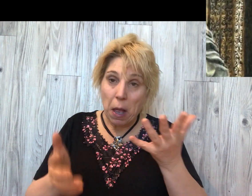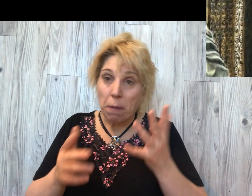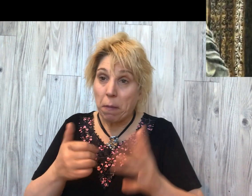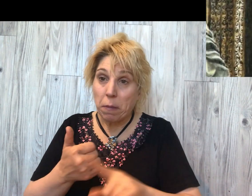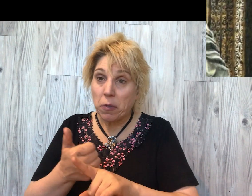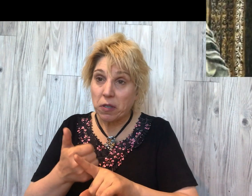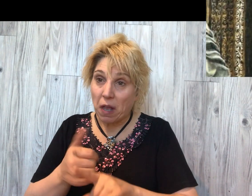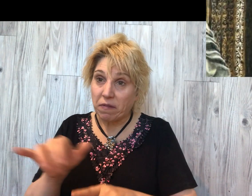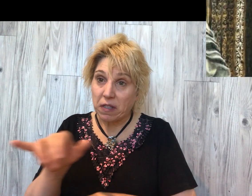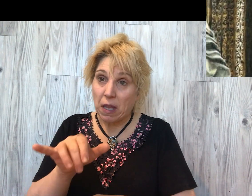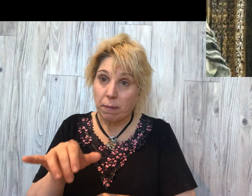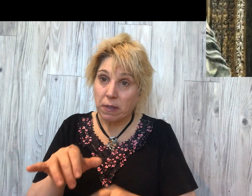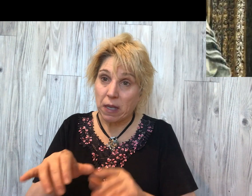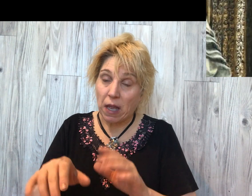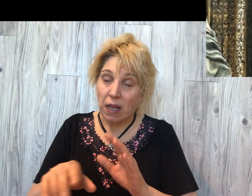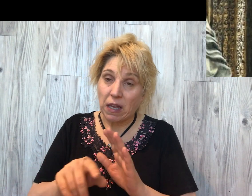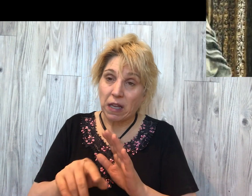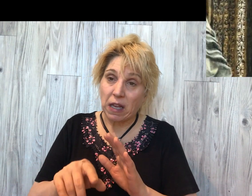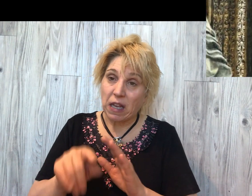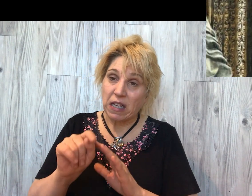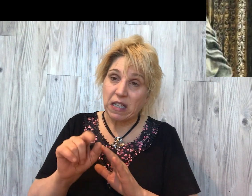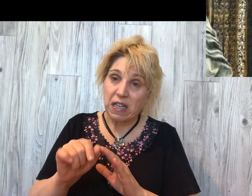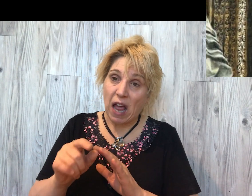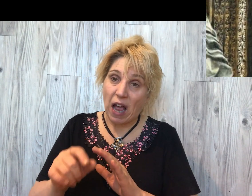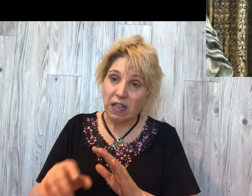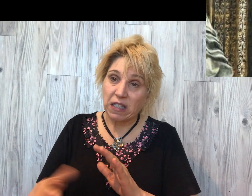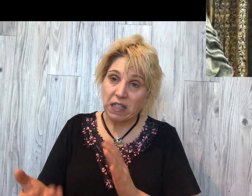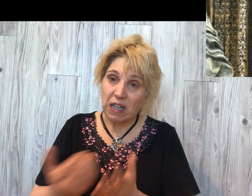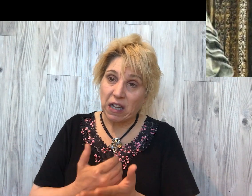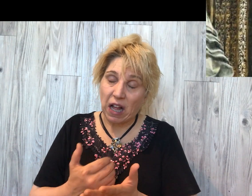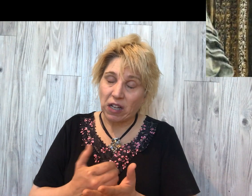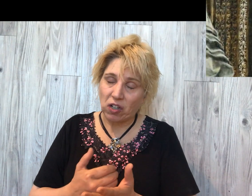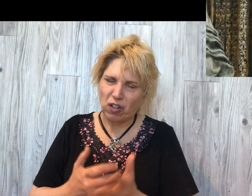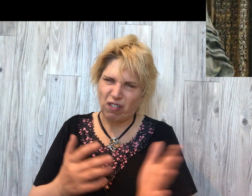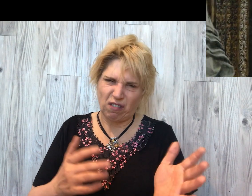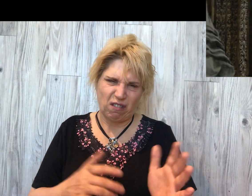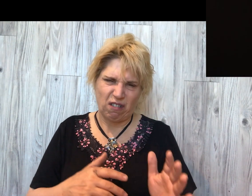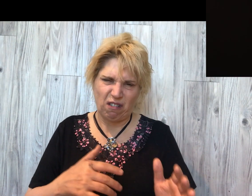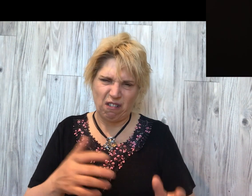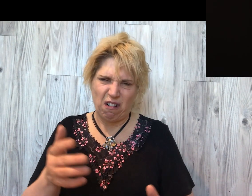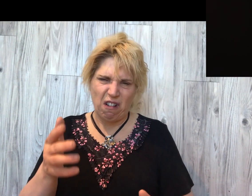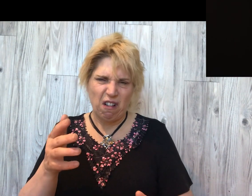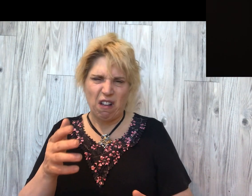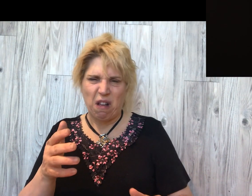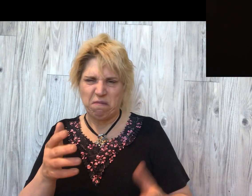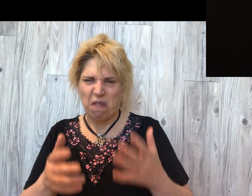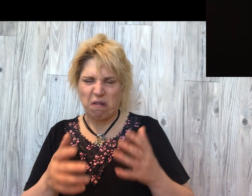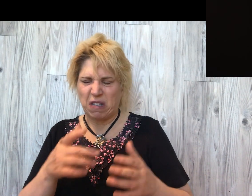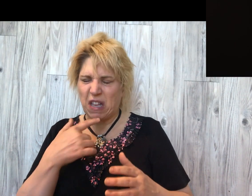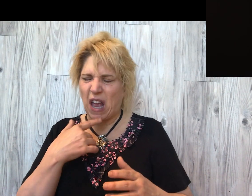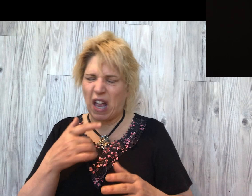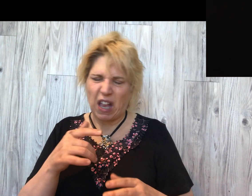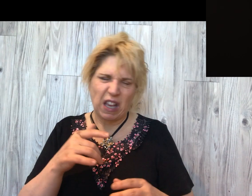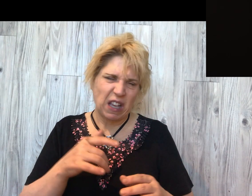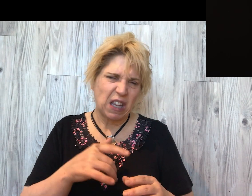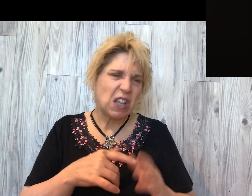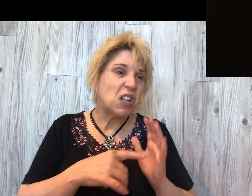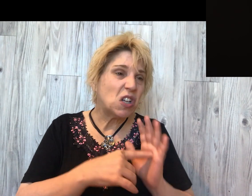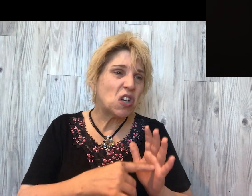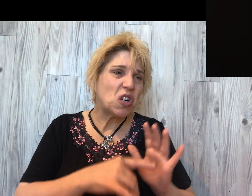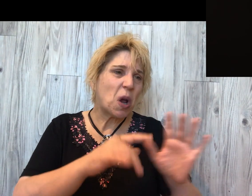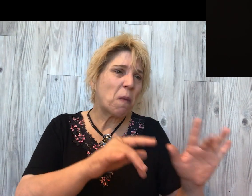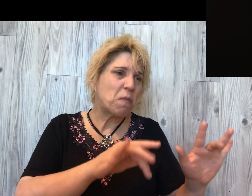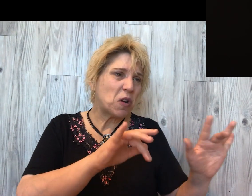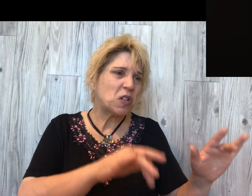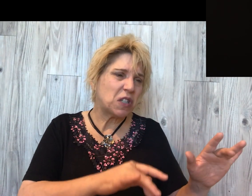collector? The person who, when you pray, really all you can think of to say is, oh God, show mercy.